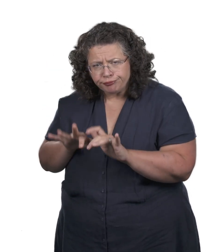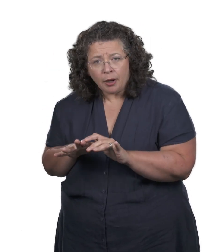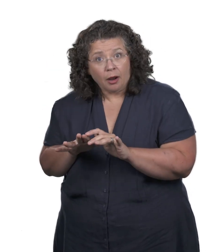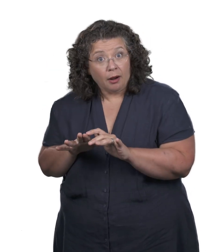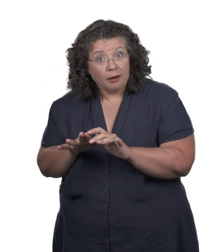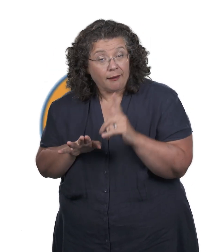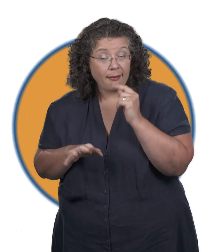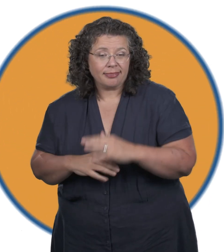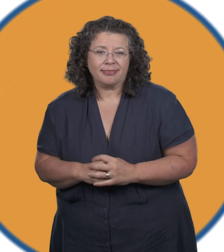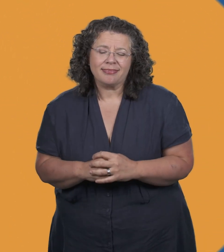behalf.